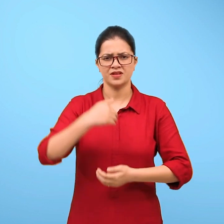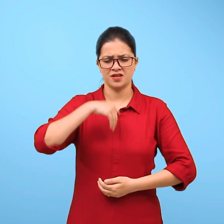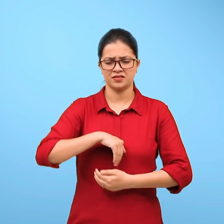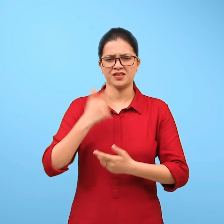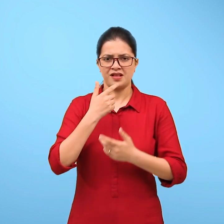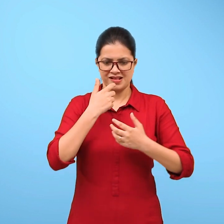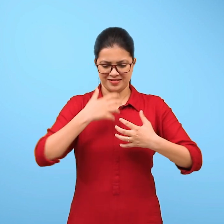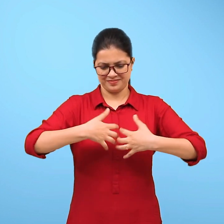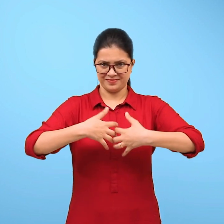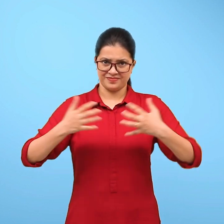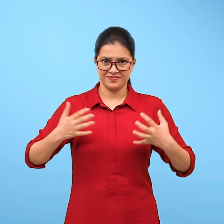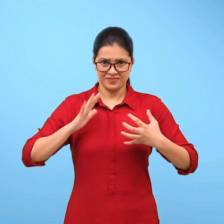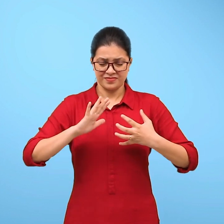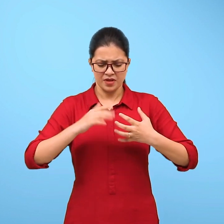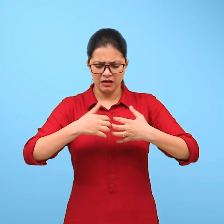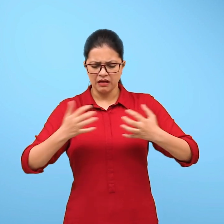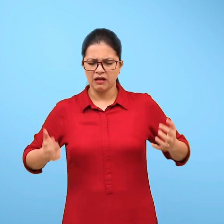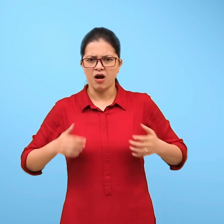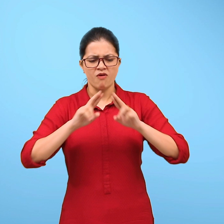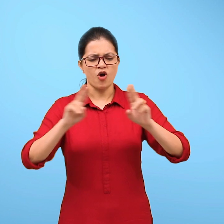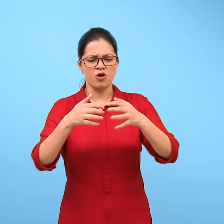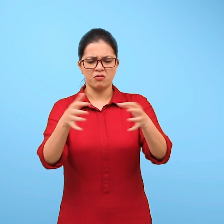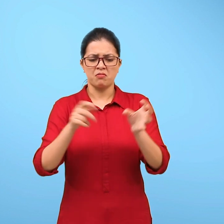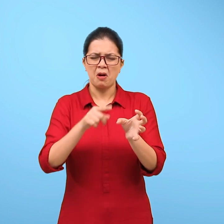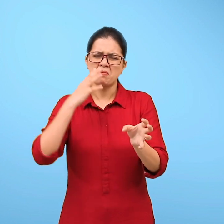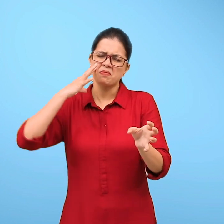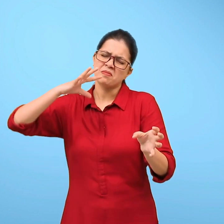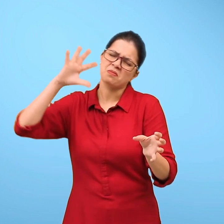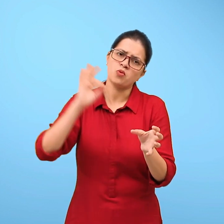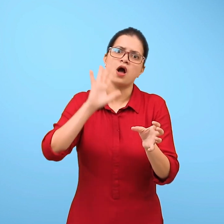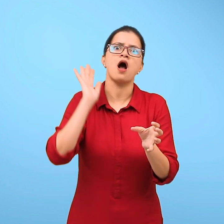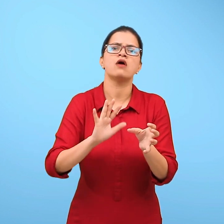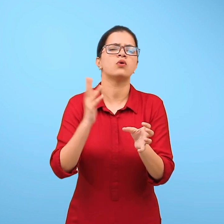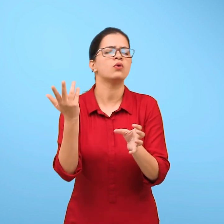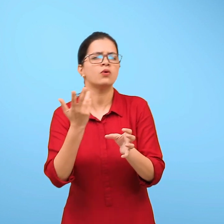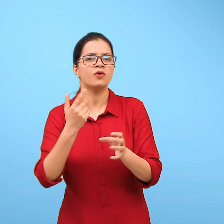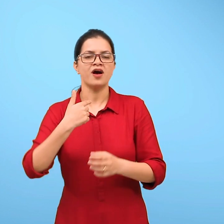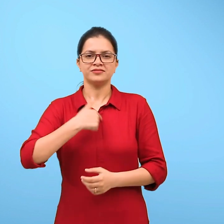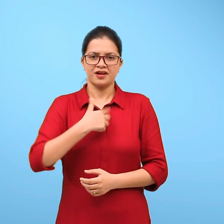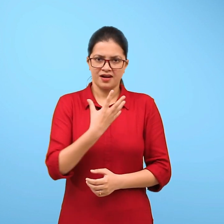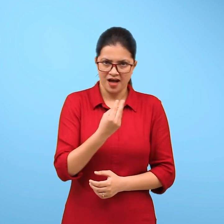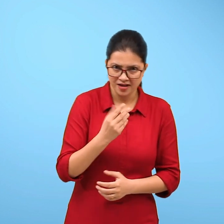Some important internal parts of our body lie protected inside this cage.